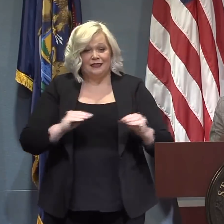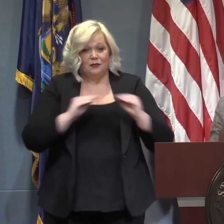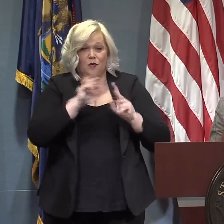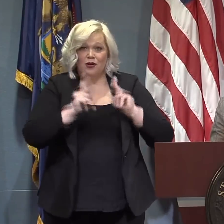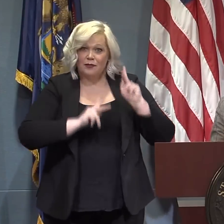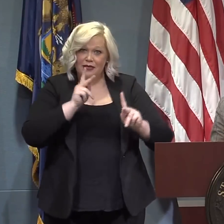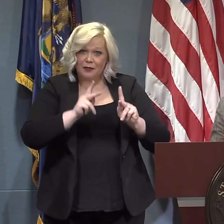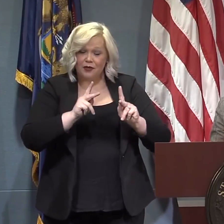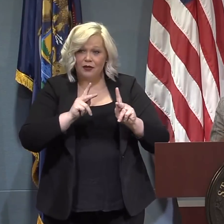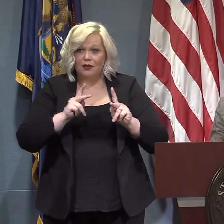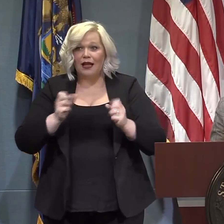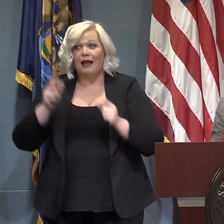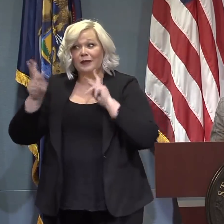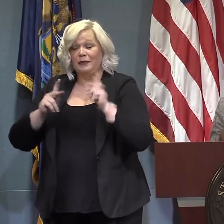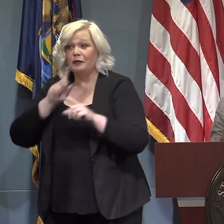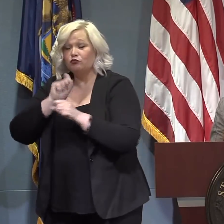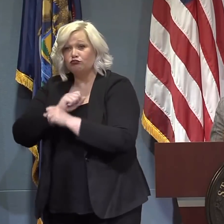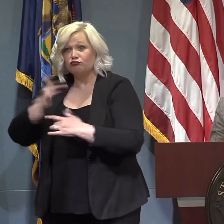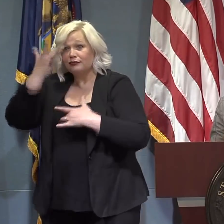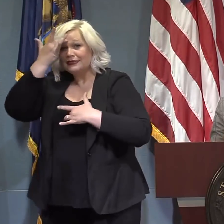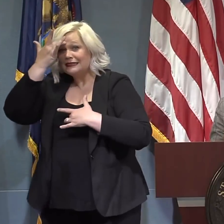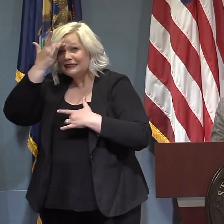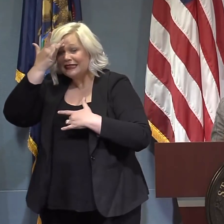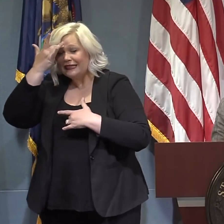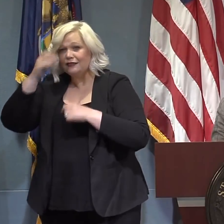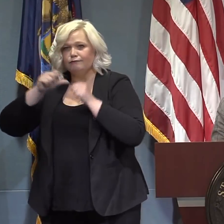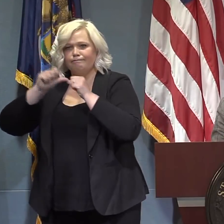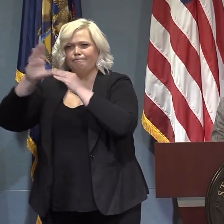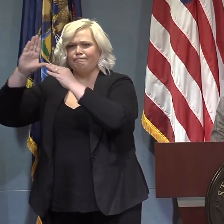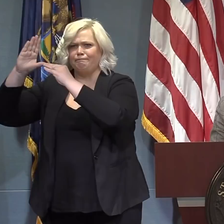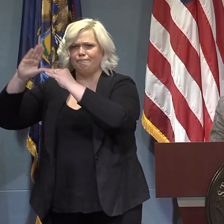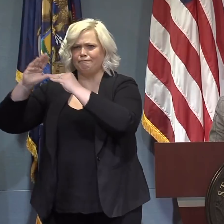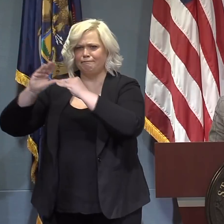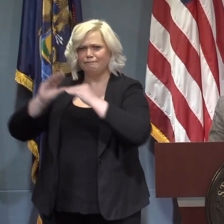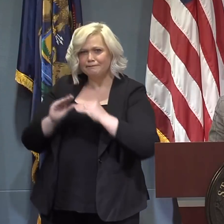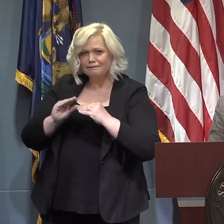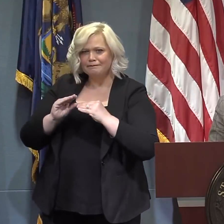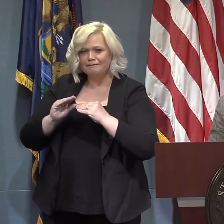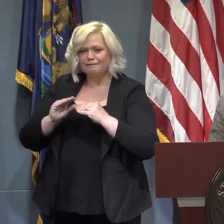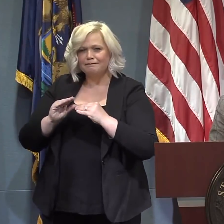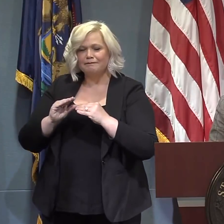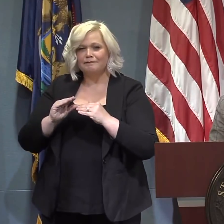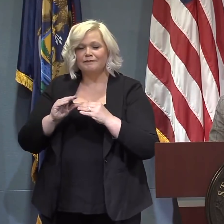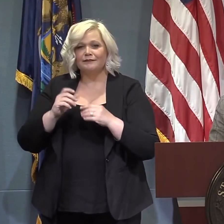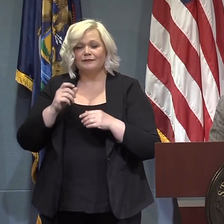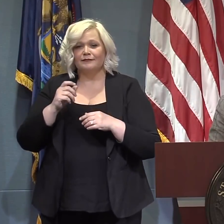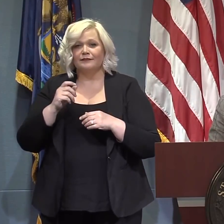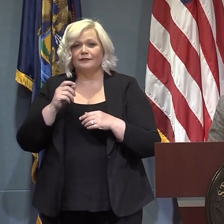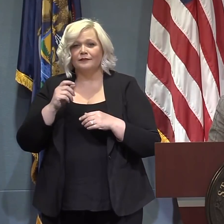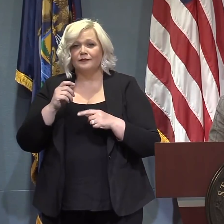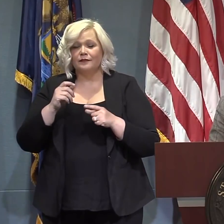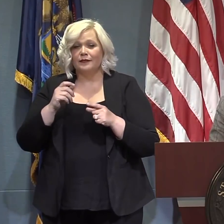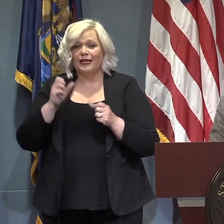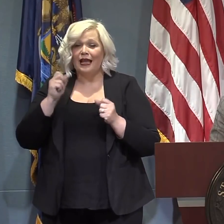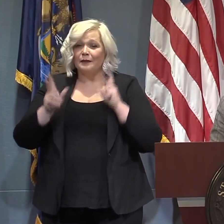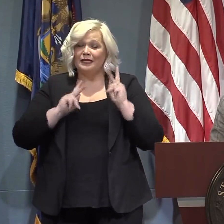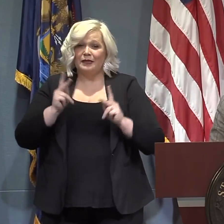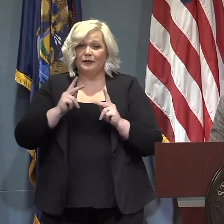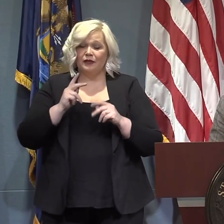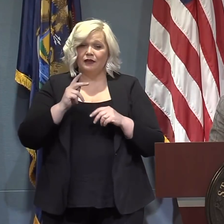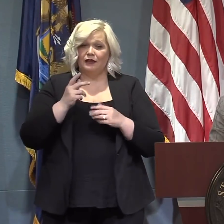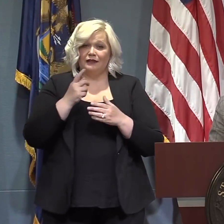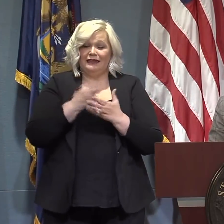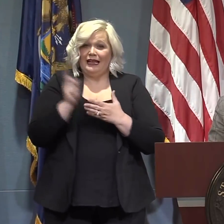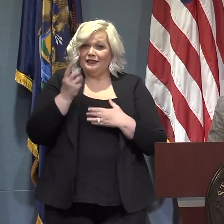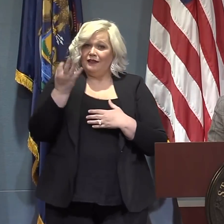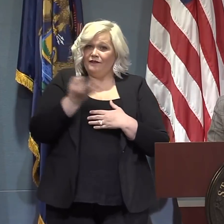percent positive, the percent of those tests that are positive, continues to go down, and we had a 7% positivity last Friday. We